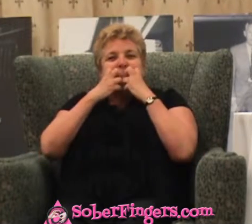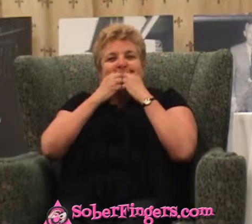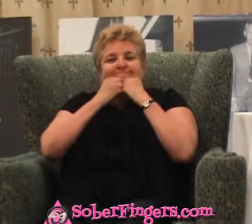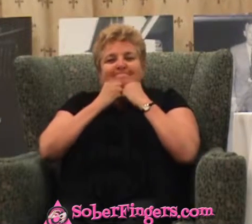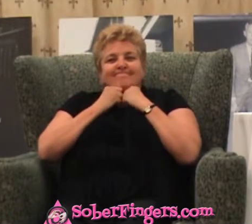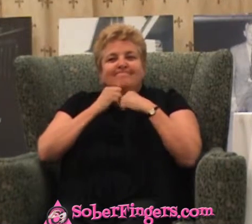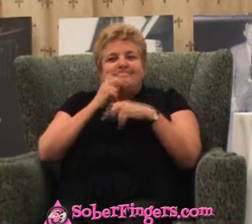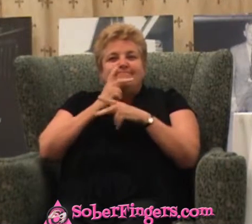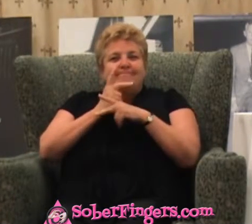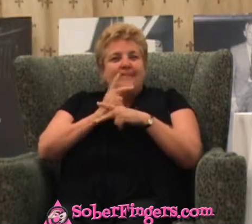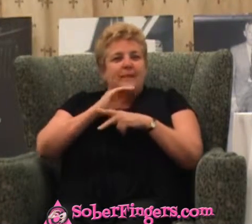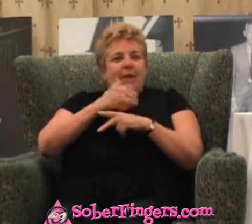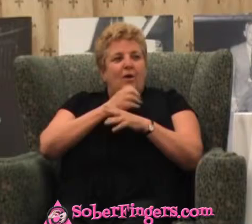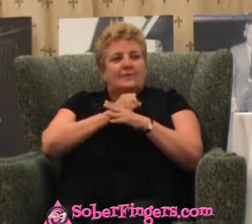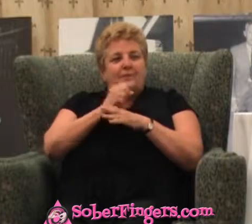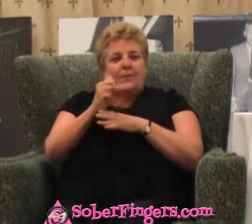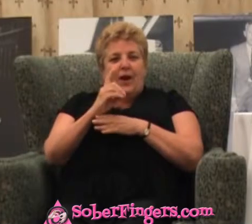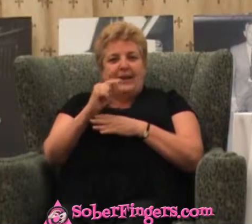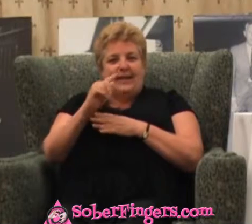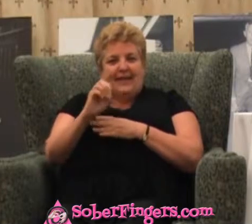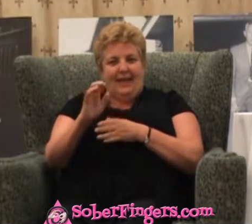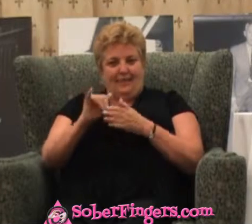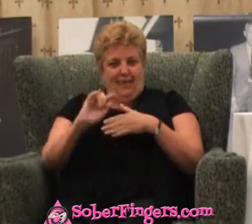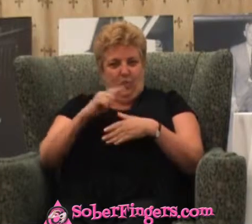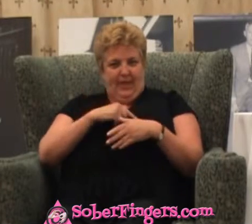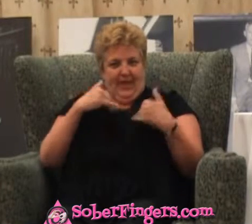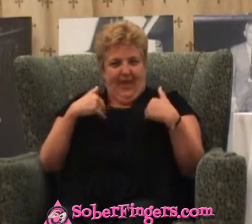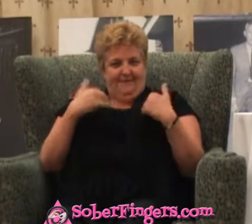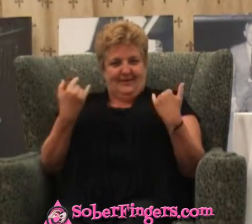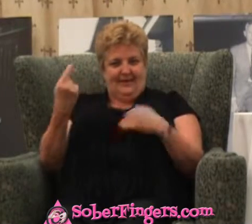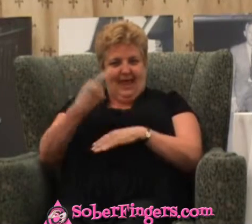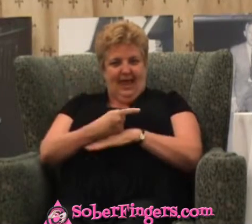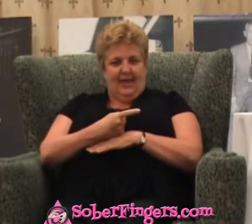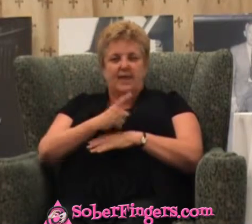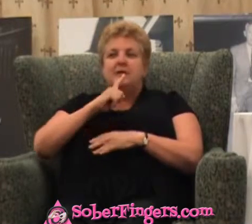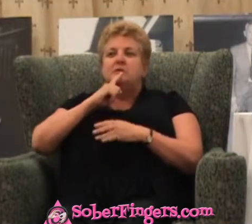date that we have today. And I so thank you for mine. Thank you.